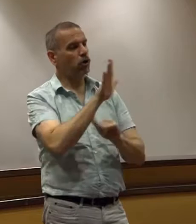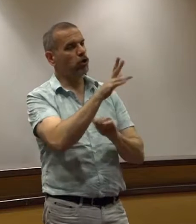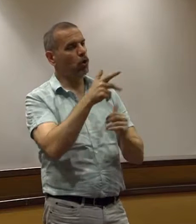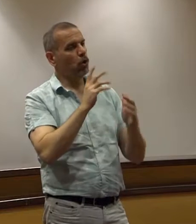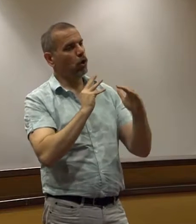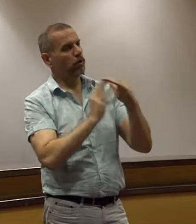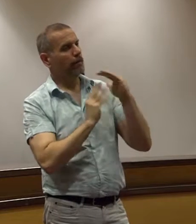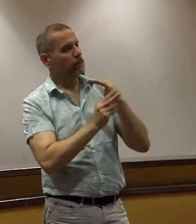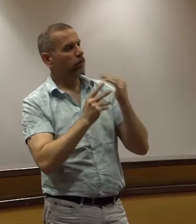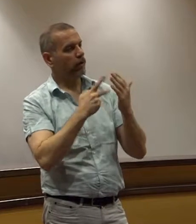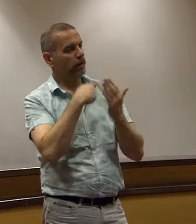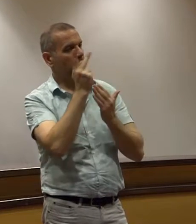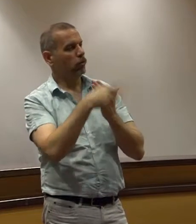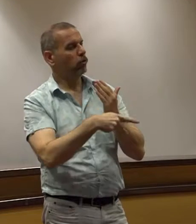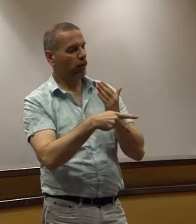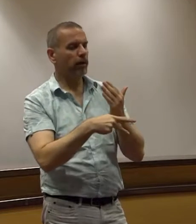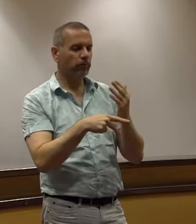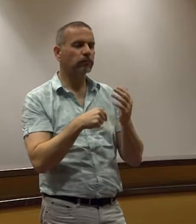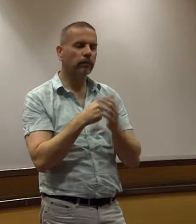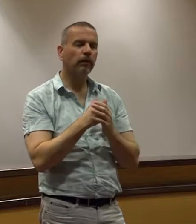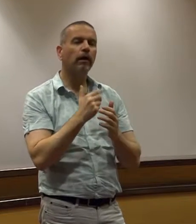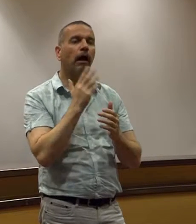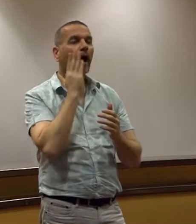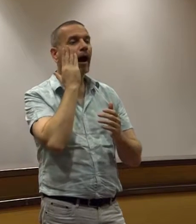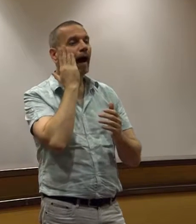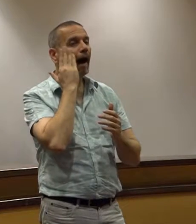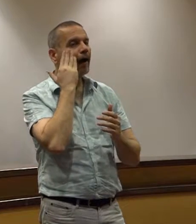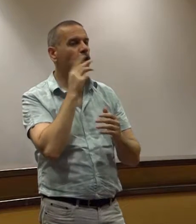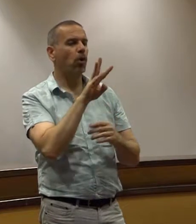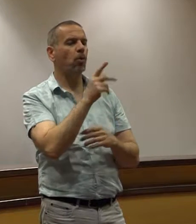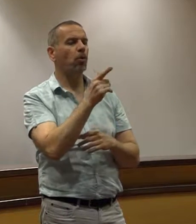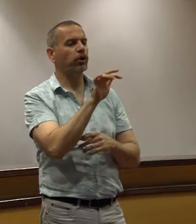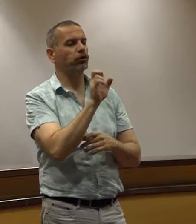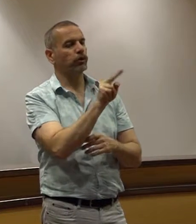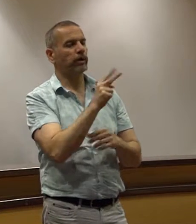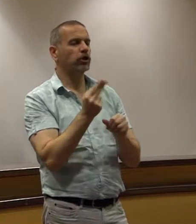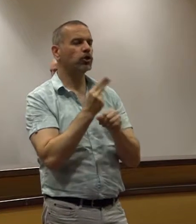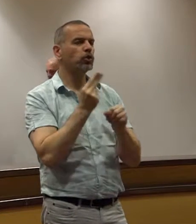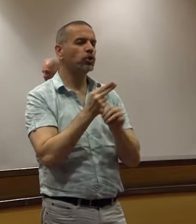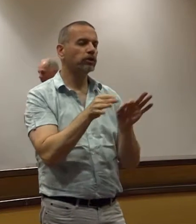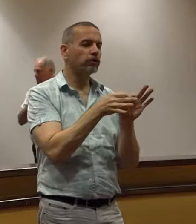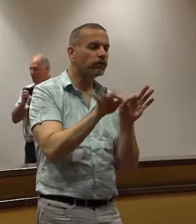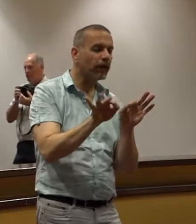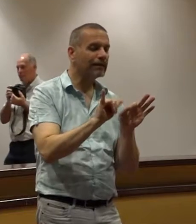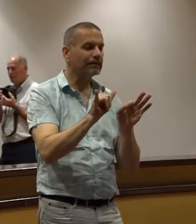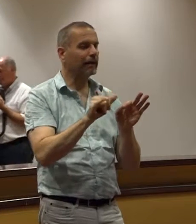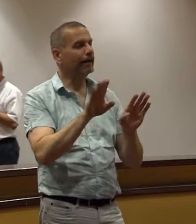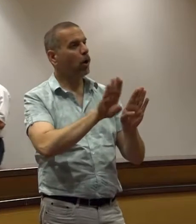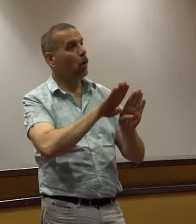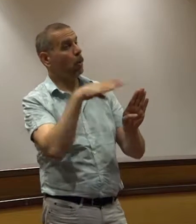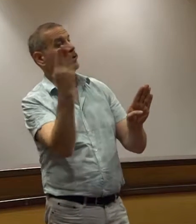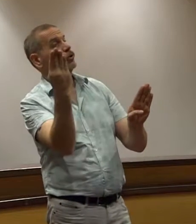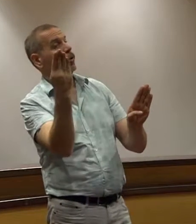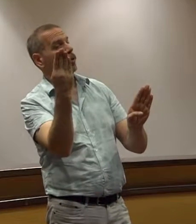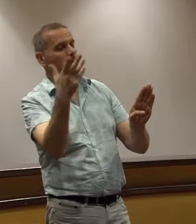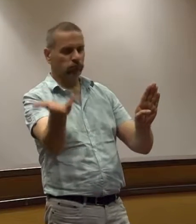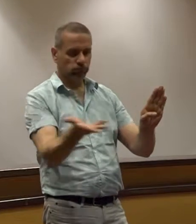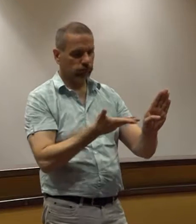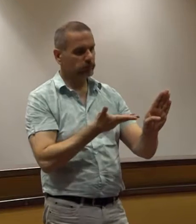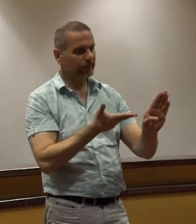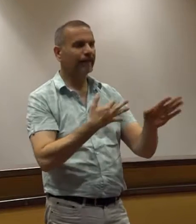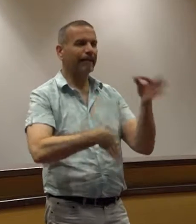program. I know that WoodGreen uses phrases like an open door, yes, instead